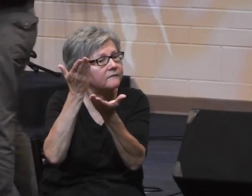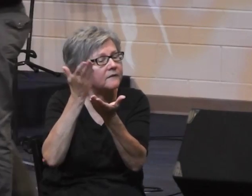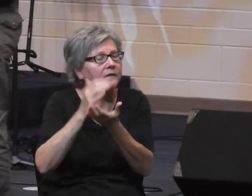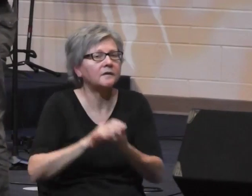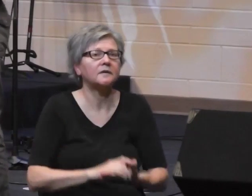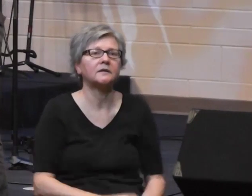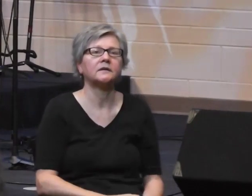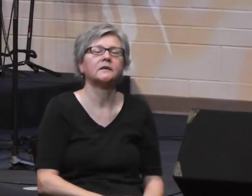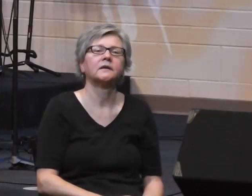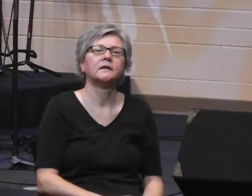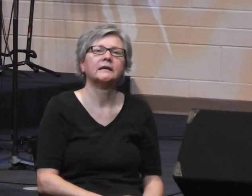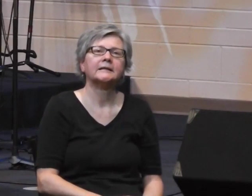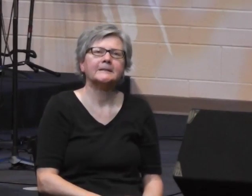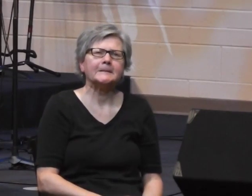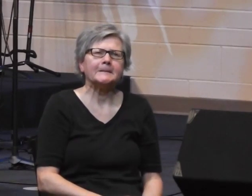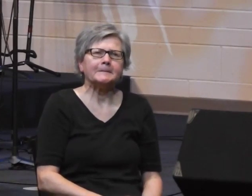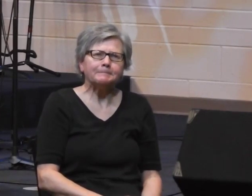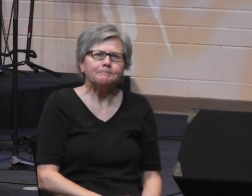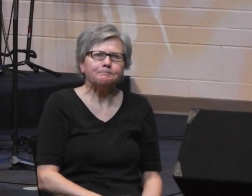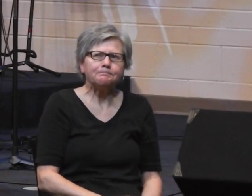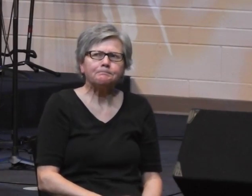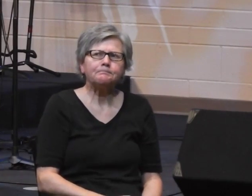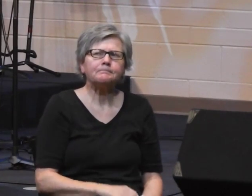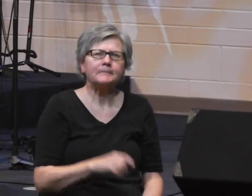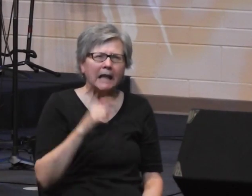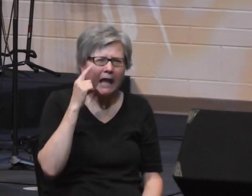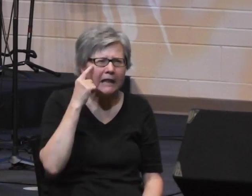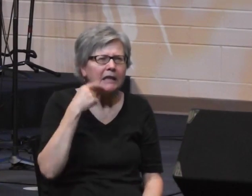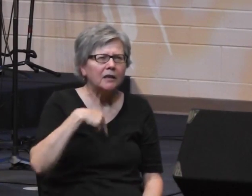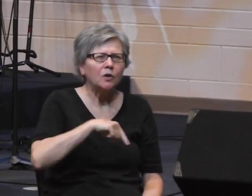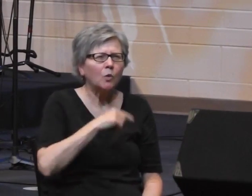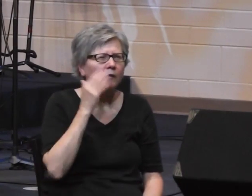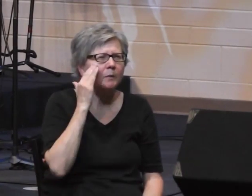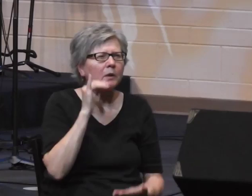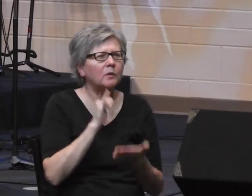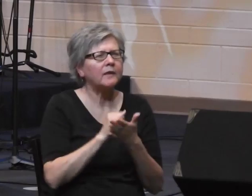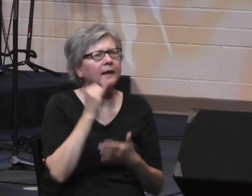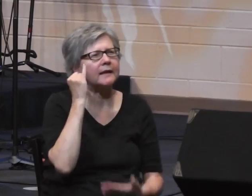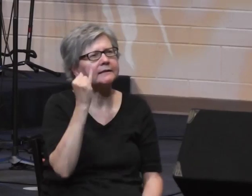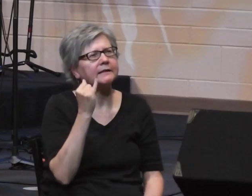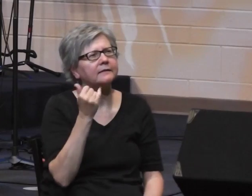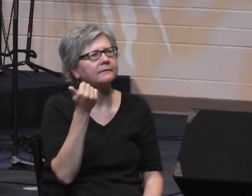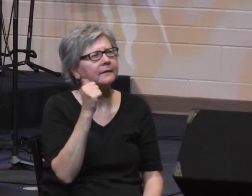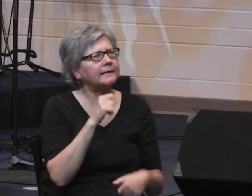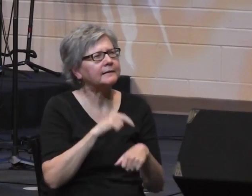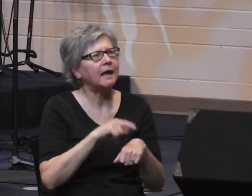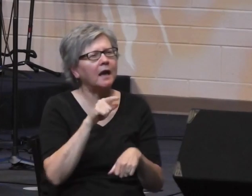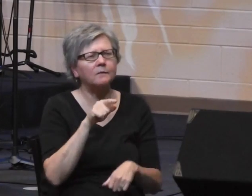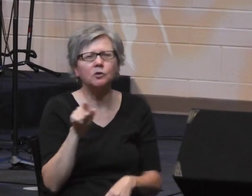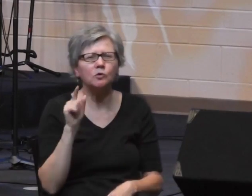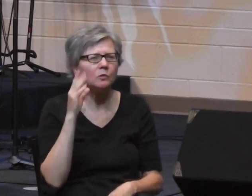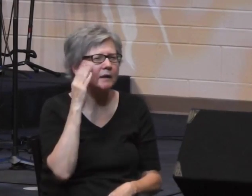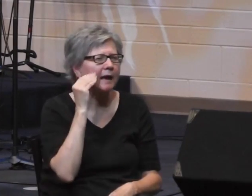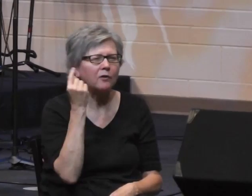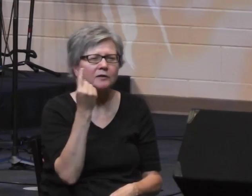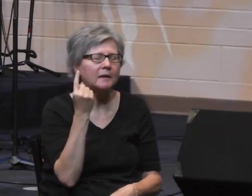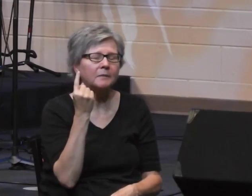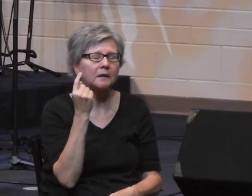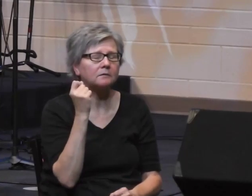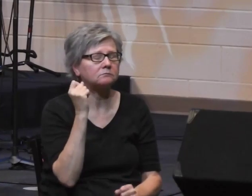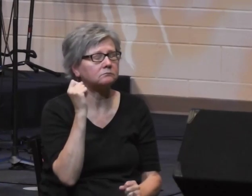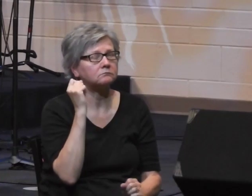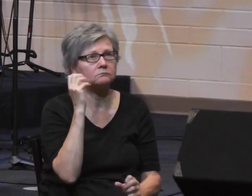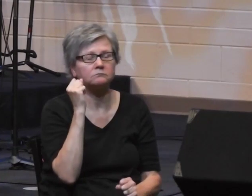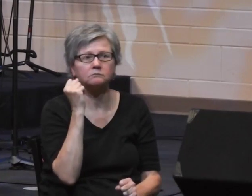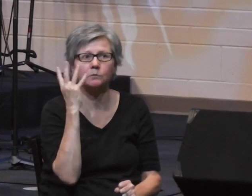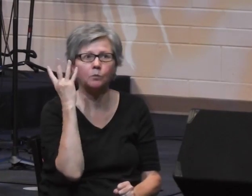I think we're familiar with this idea that when we encounter something stunningly, brilliantly,